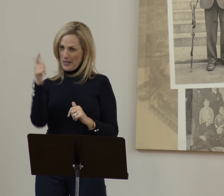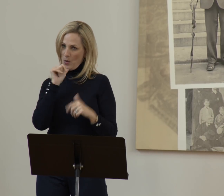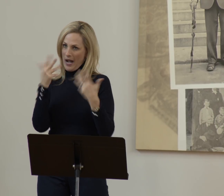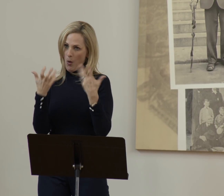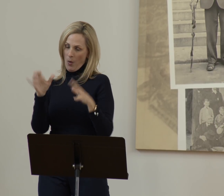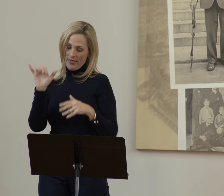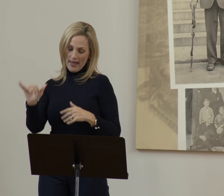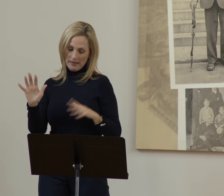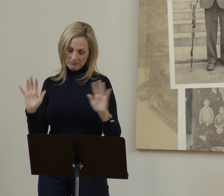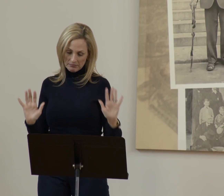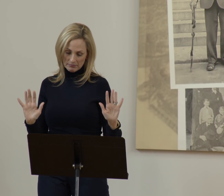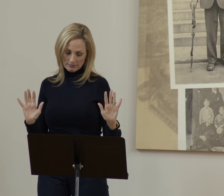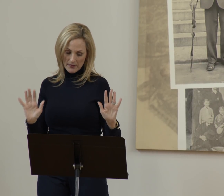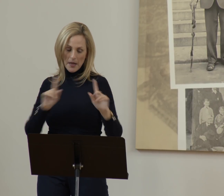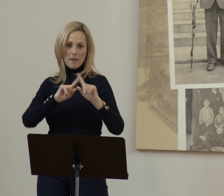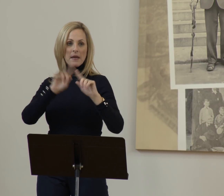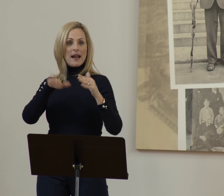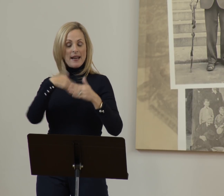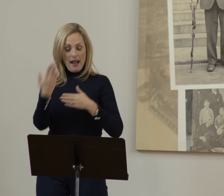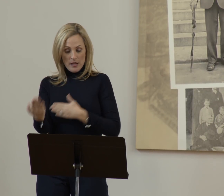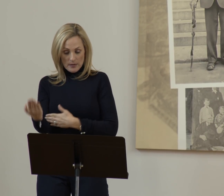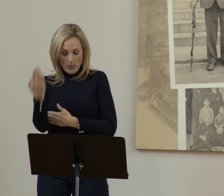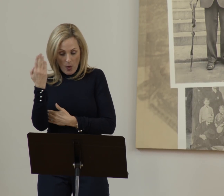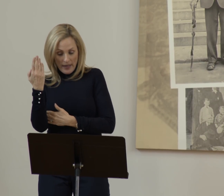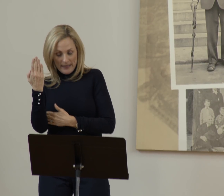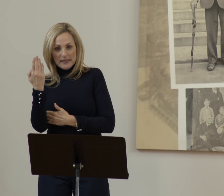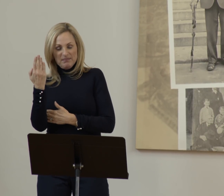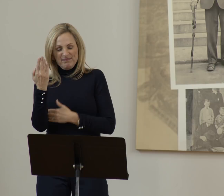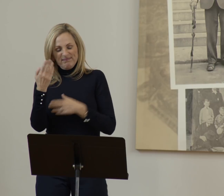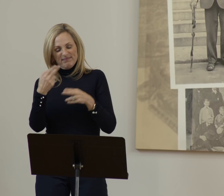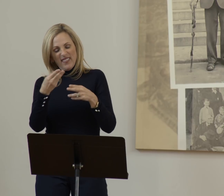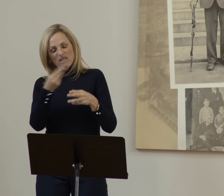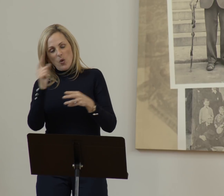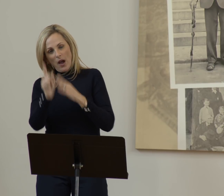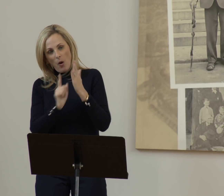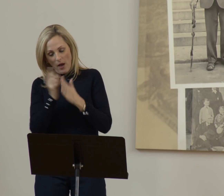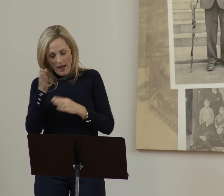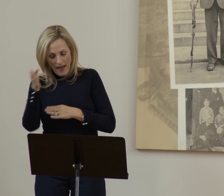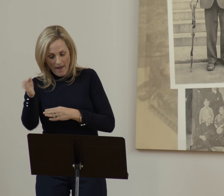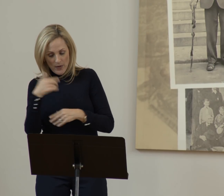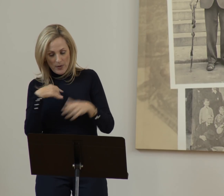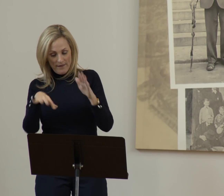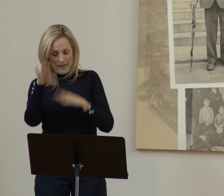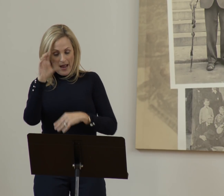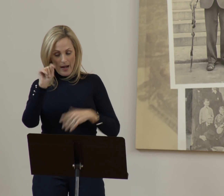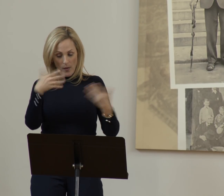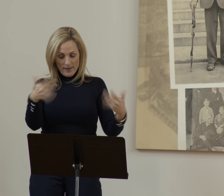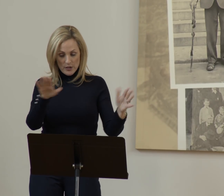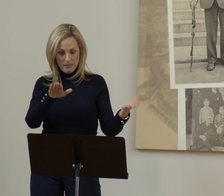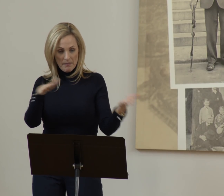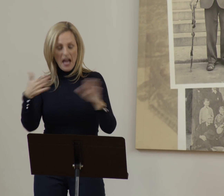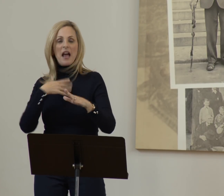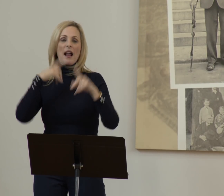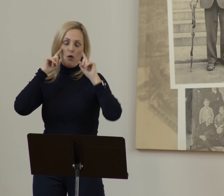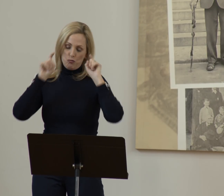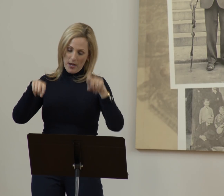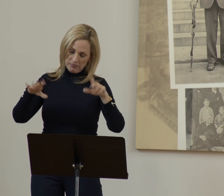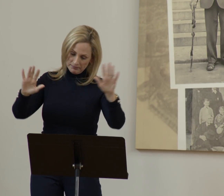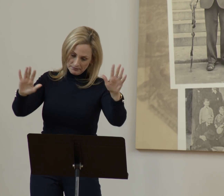There were no tears on that day because I knew he wouldn't want it. But the next morning, a few hours after I found